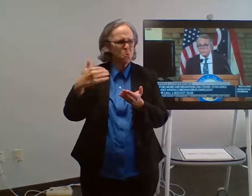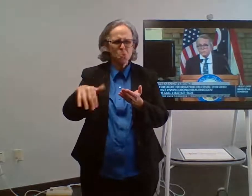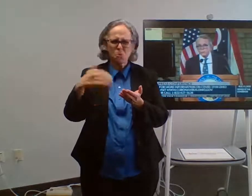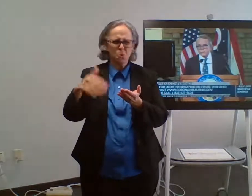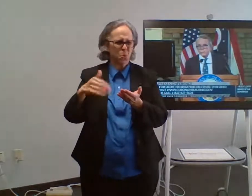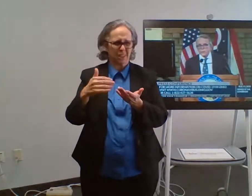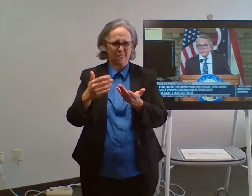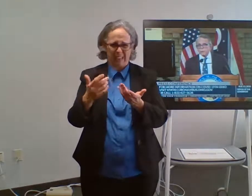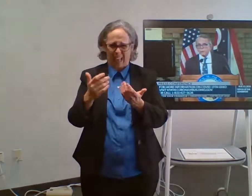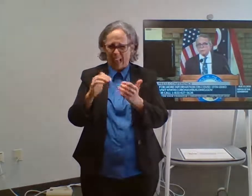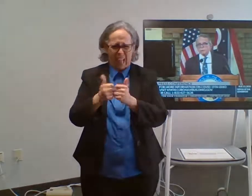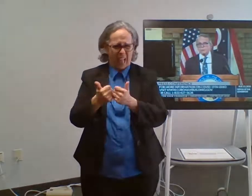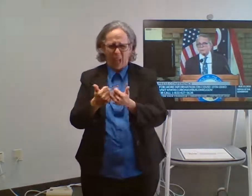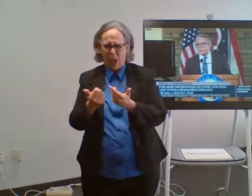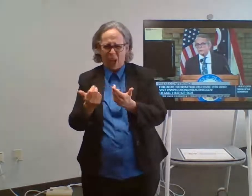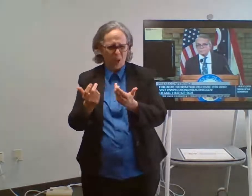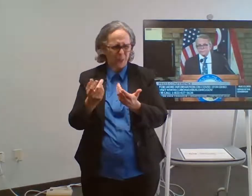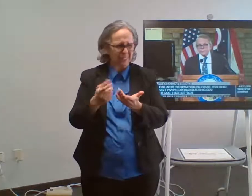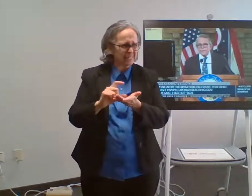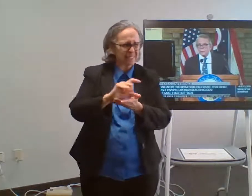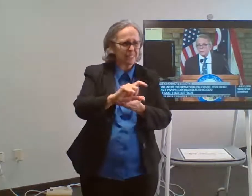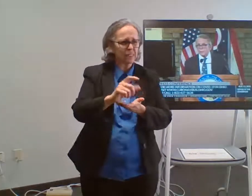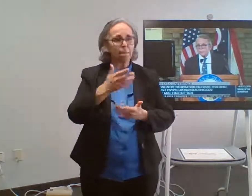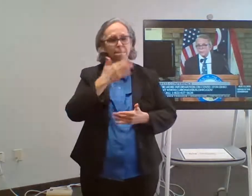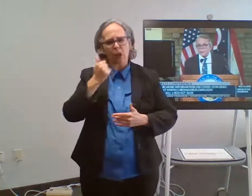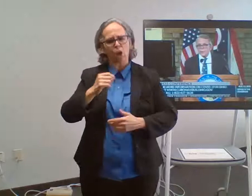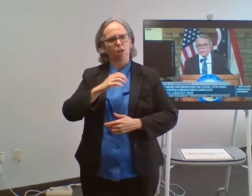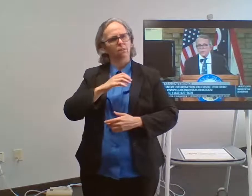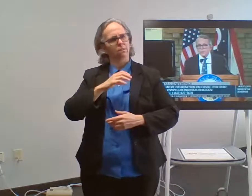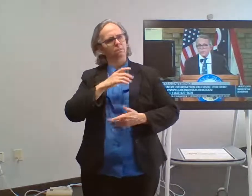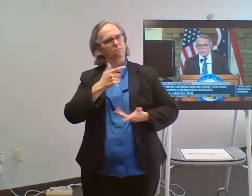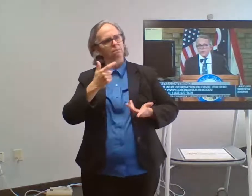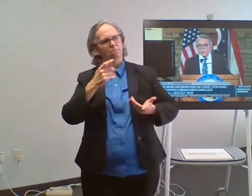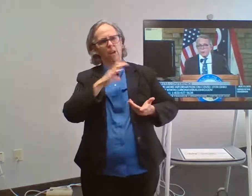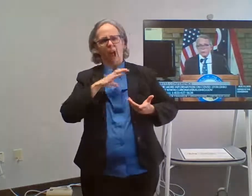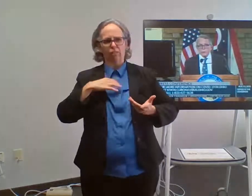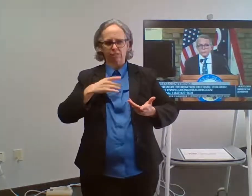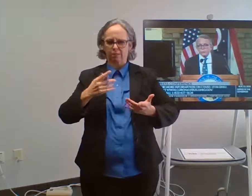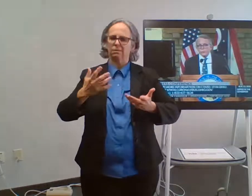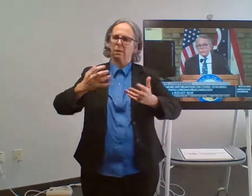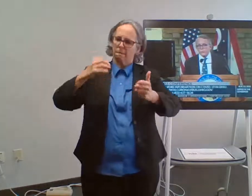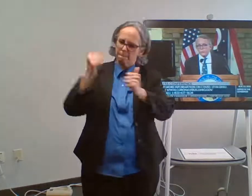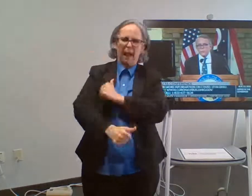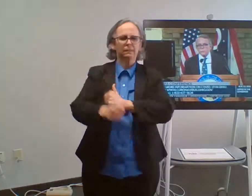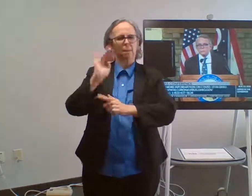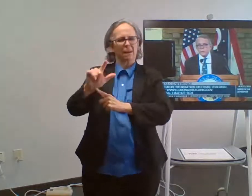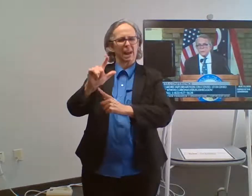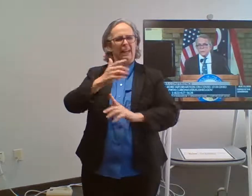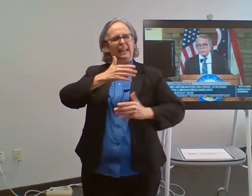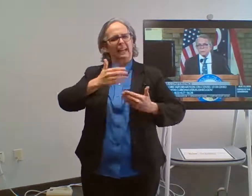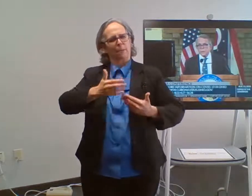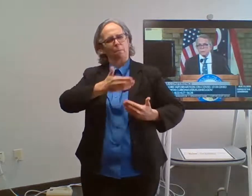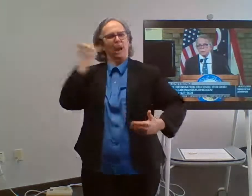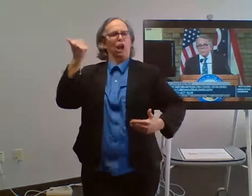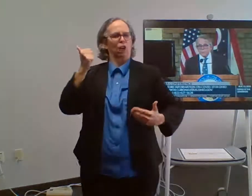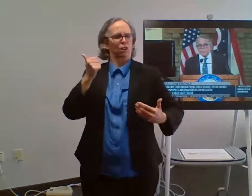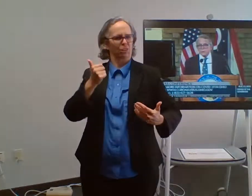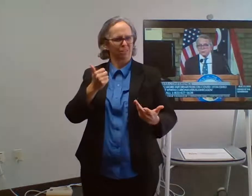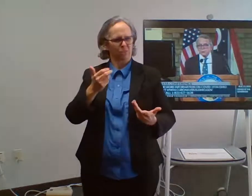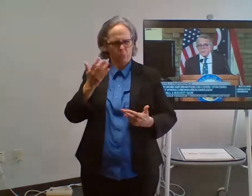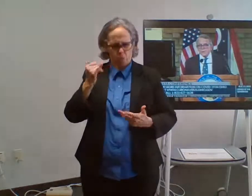only Congress can do, and that's pass a bill and get it done. So I hope that they'll be able to do that. We